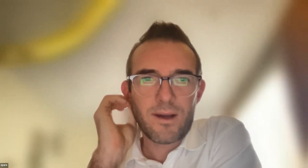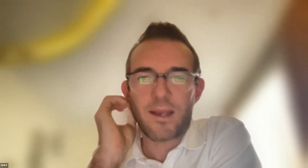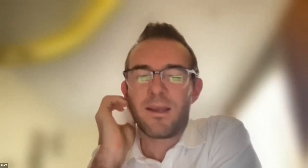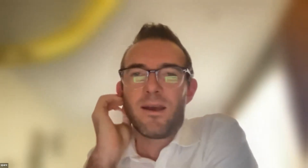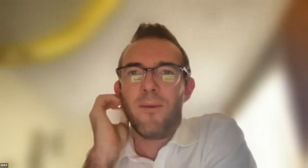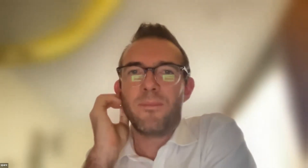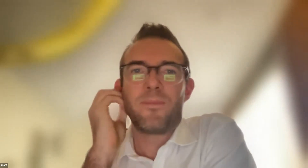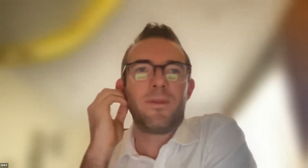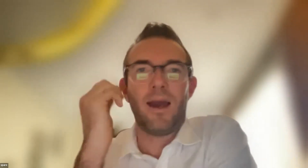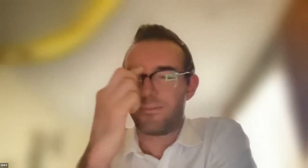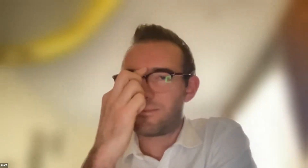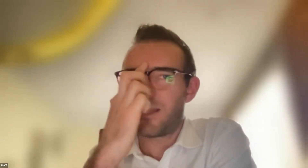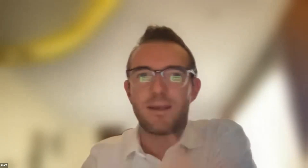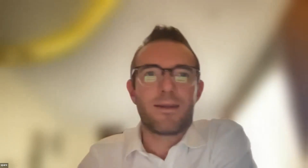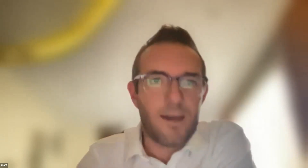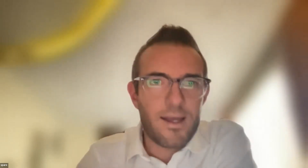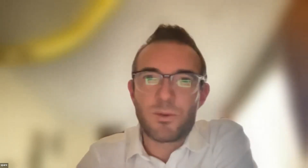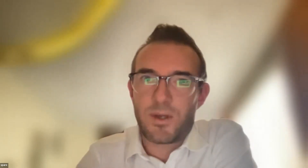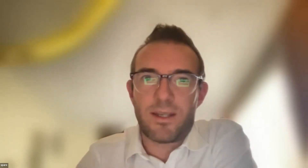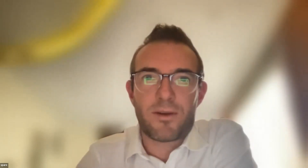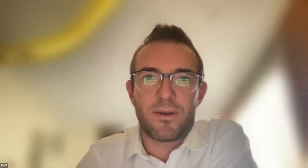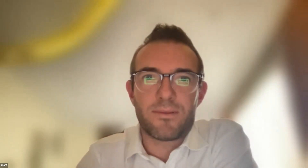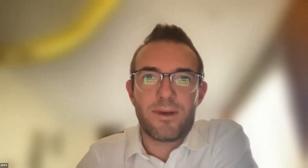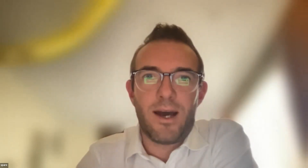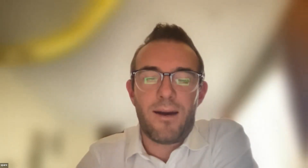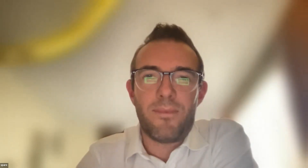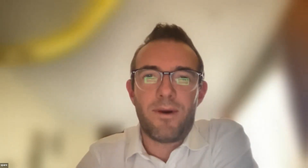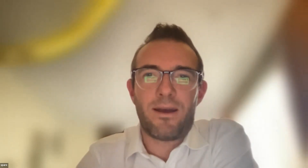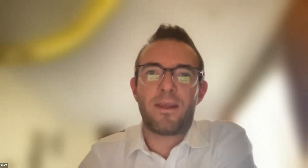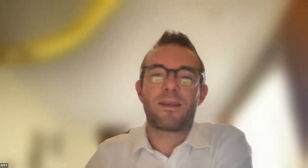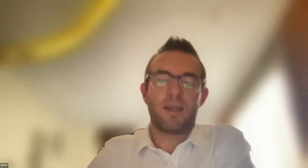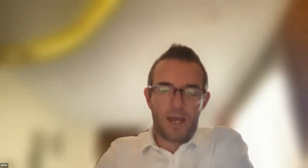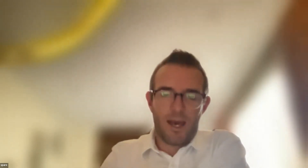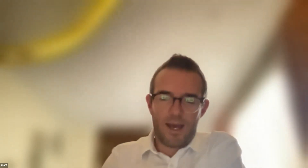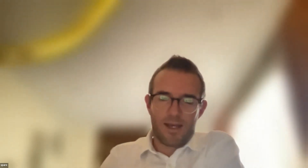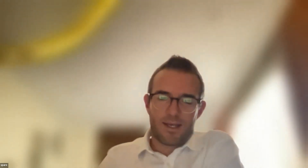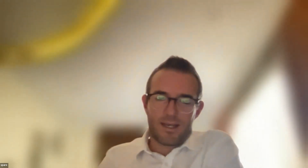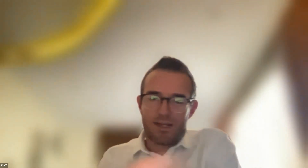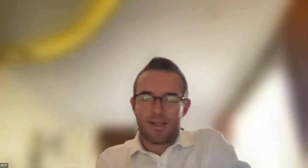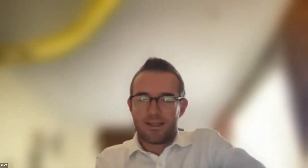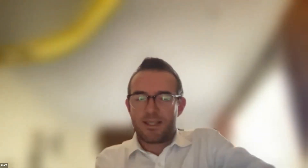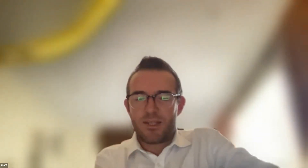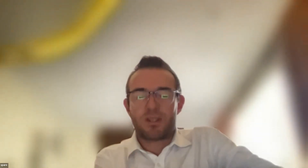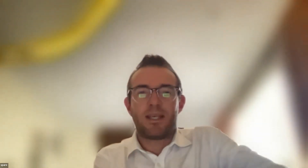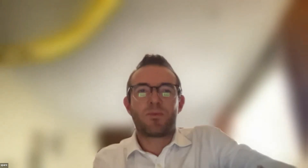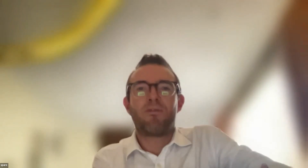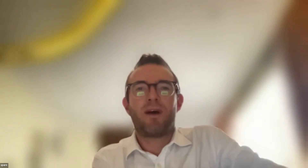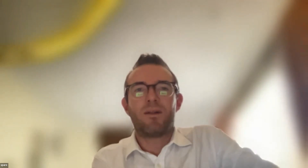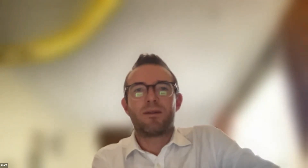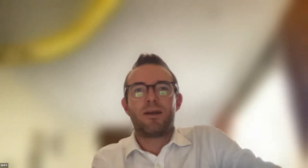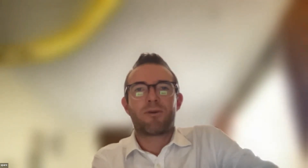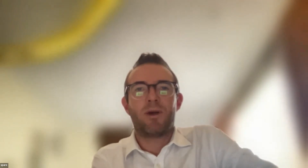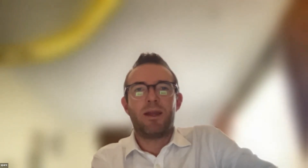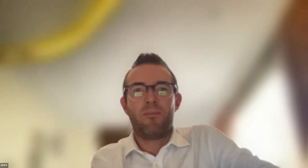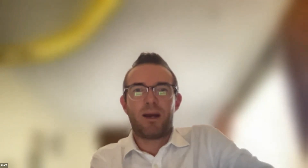No. Okay. Yeah, it was really difficult. I think Seizure Assist, we